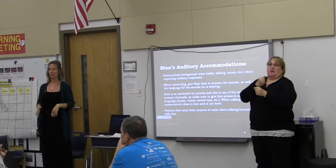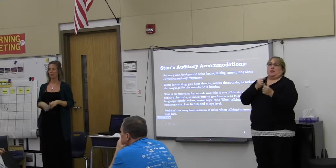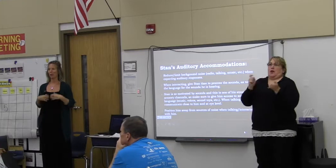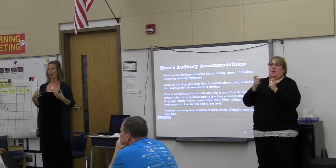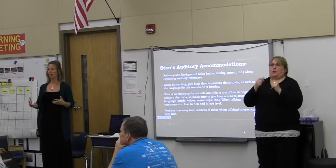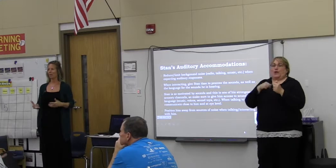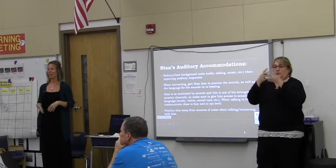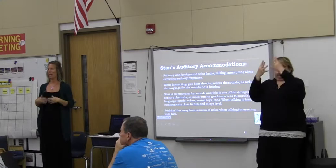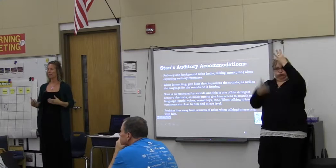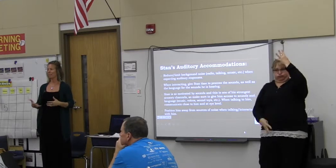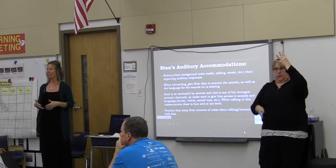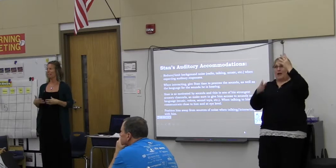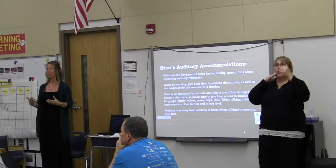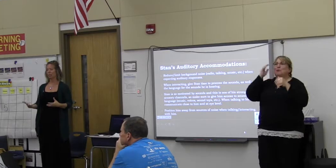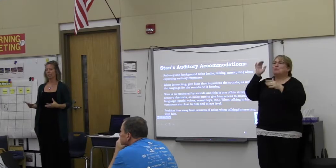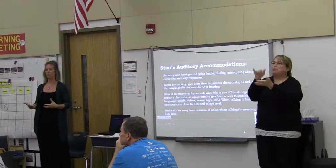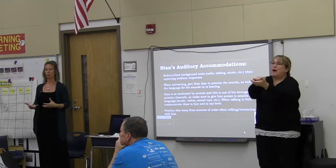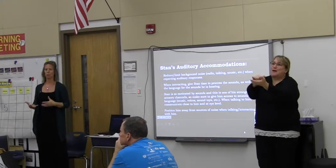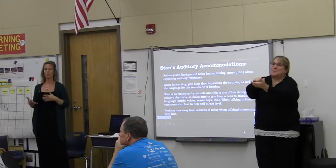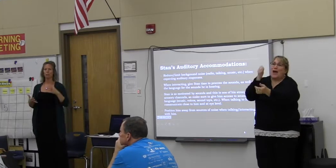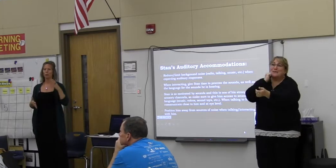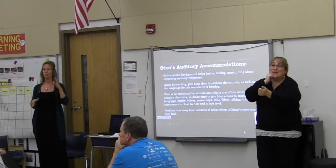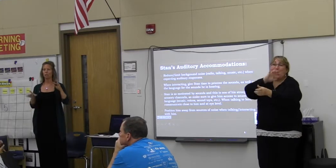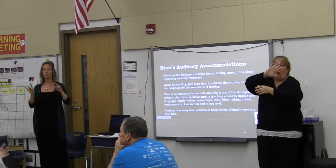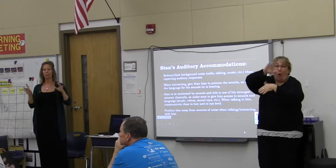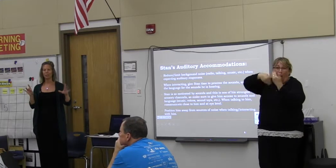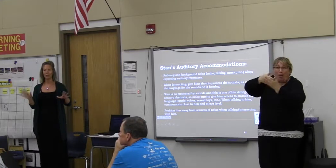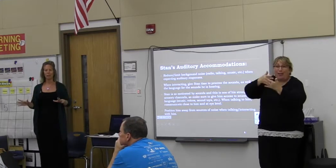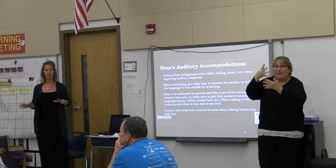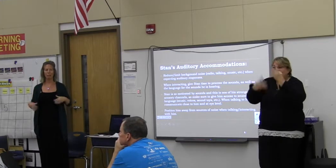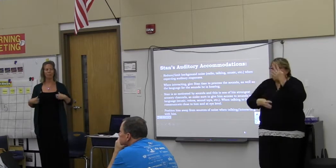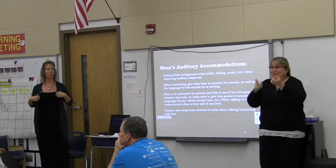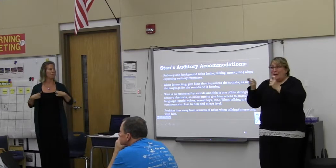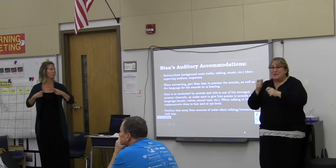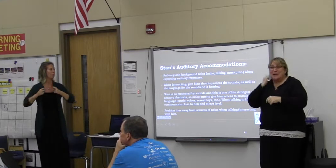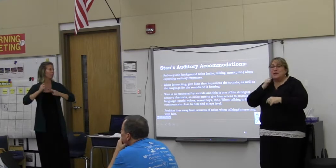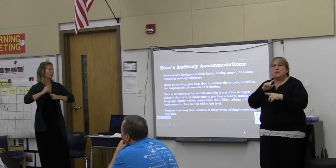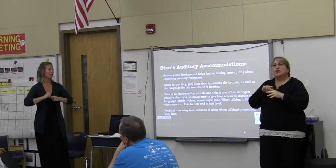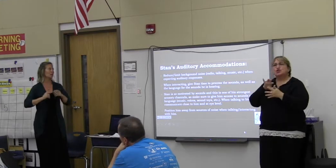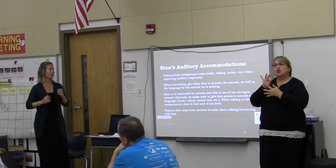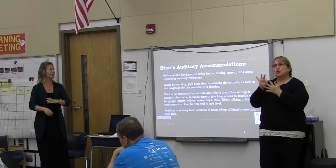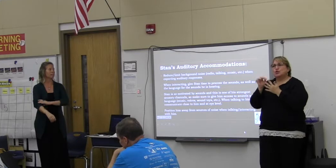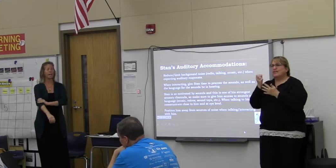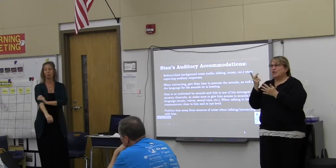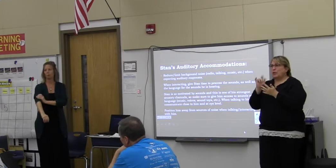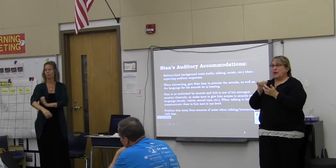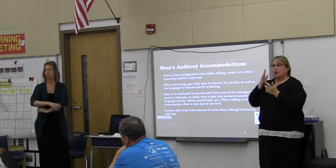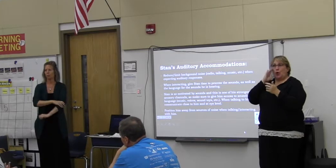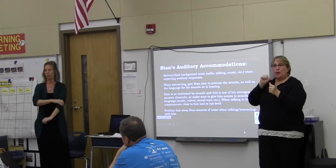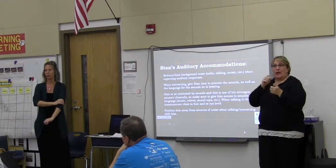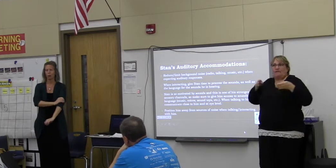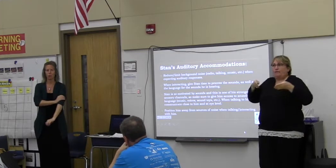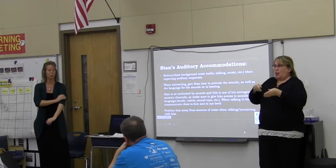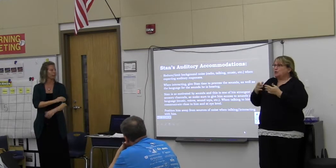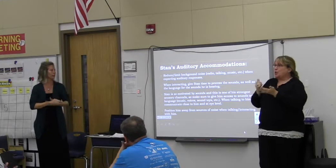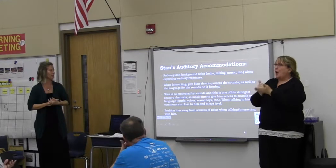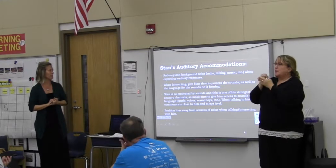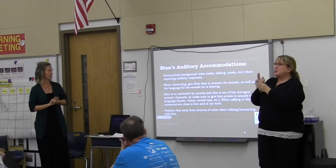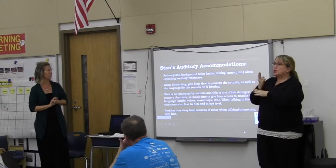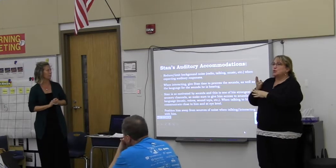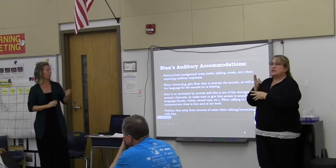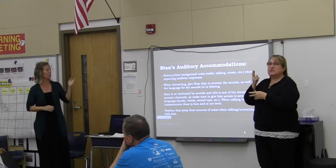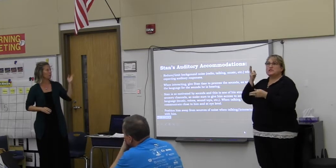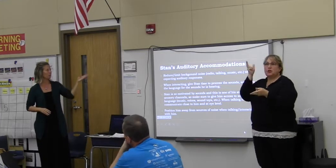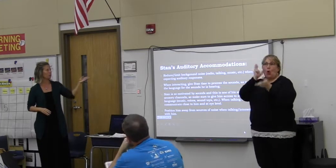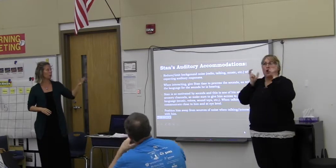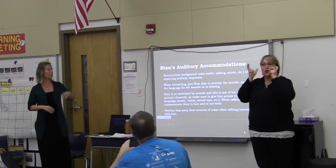impossible to do all day, every day in your classroom. So if you can just pick and choose a couple of them, you know, it's going to help him to best use his auditory